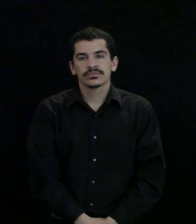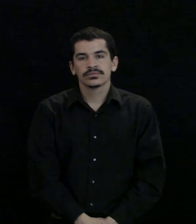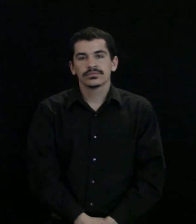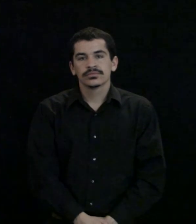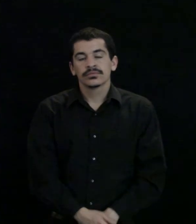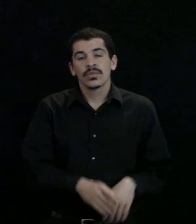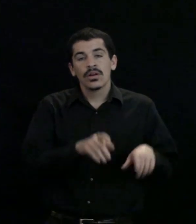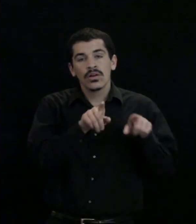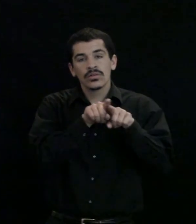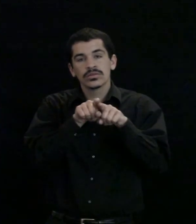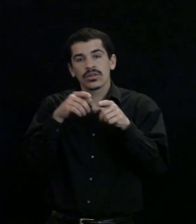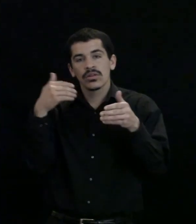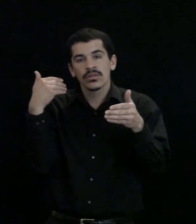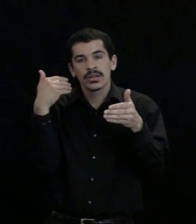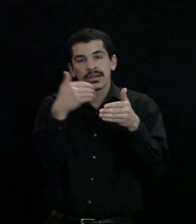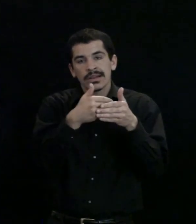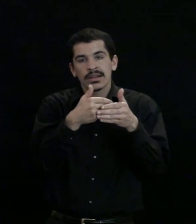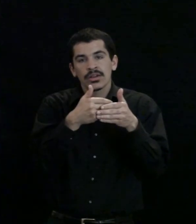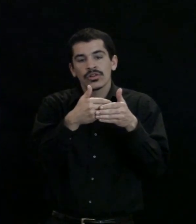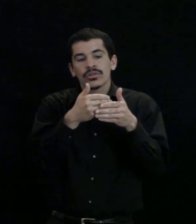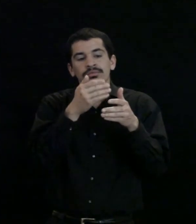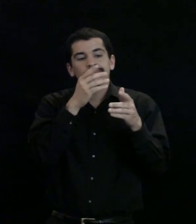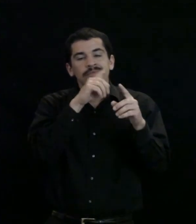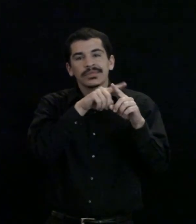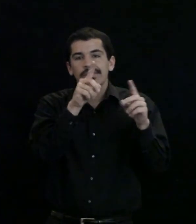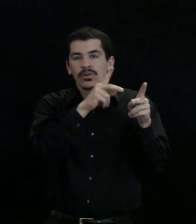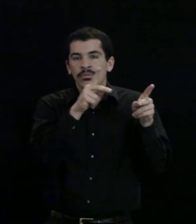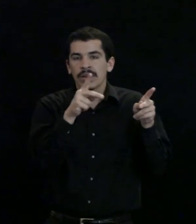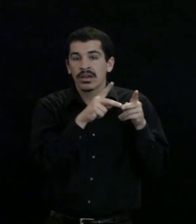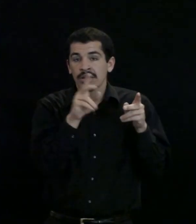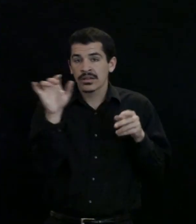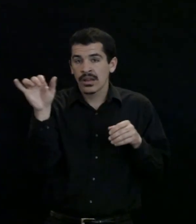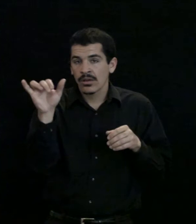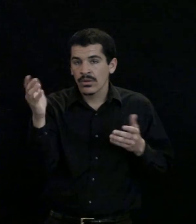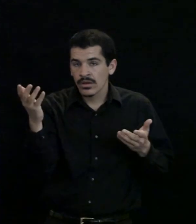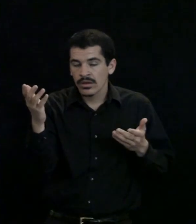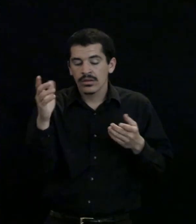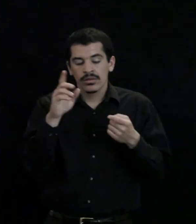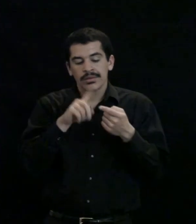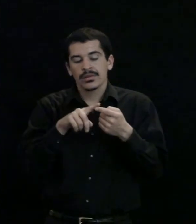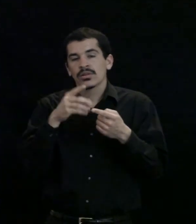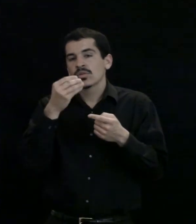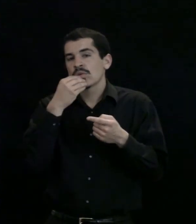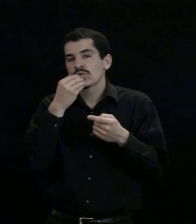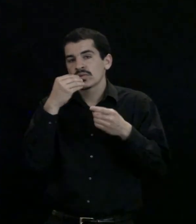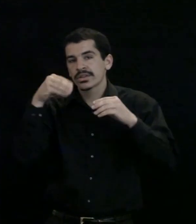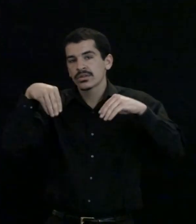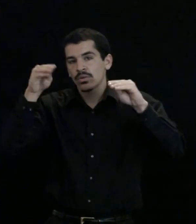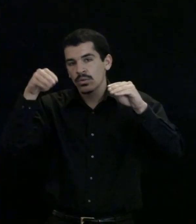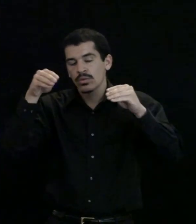Near things like grocery stores, libraries,